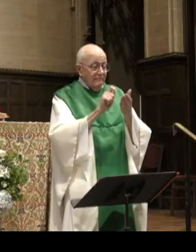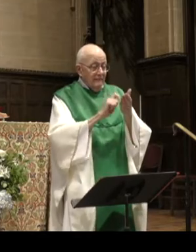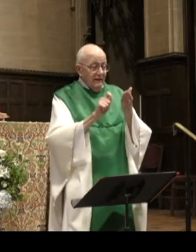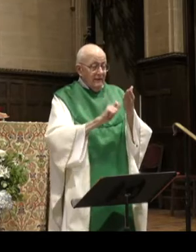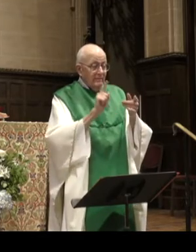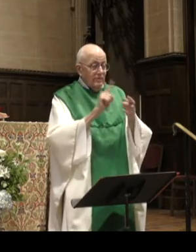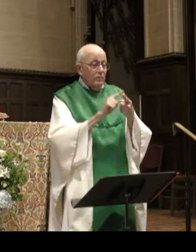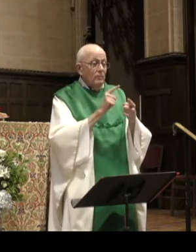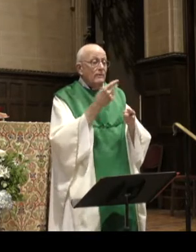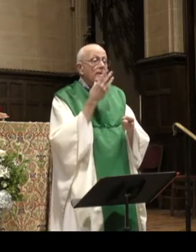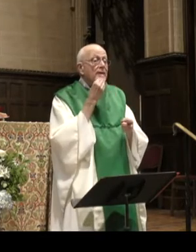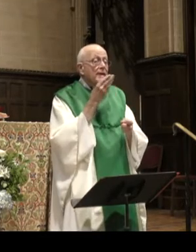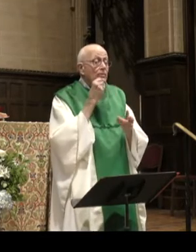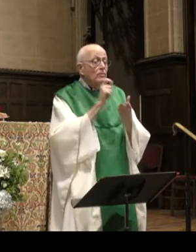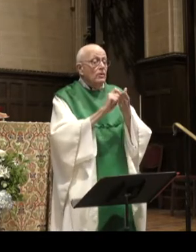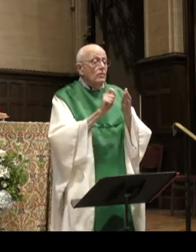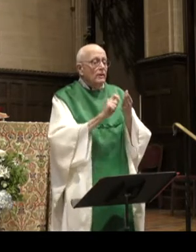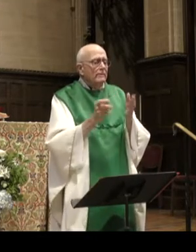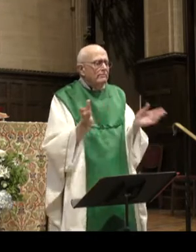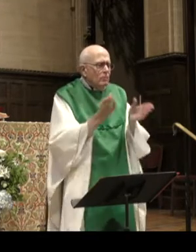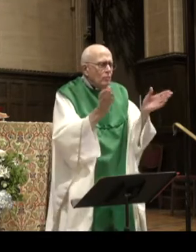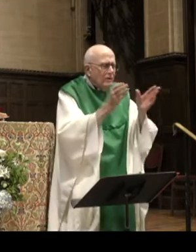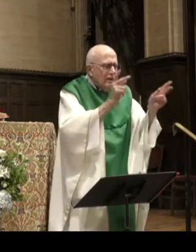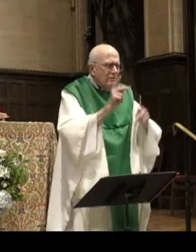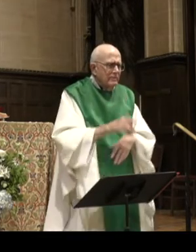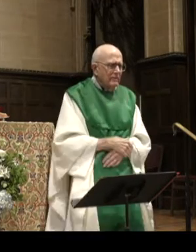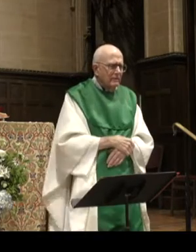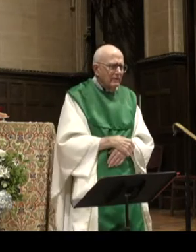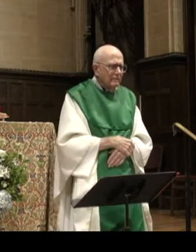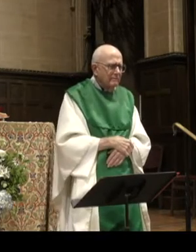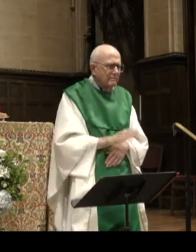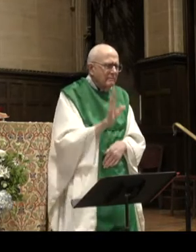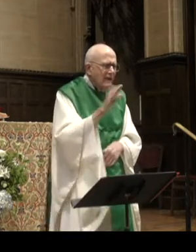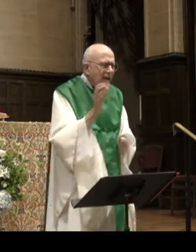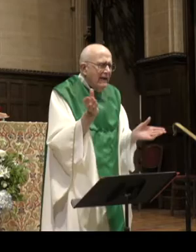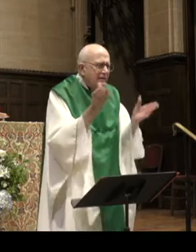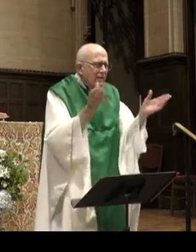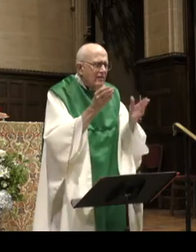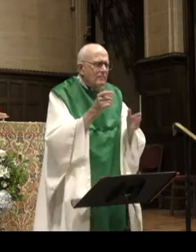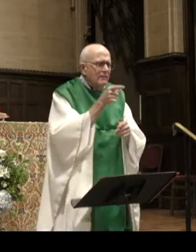That author wrote to the Hebrews to encourage them